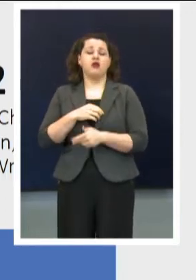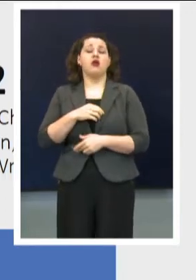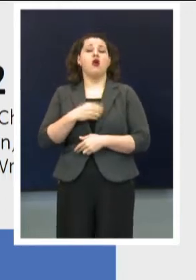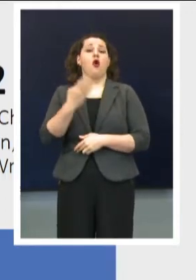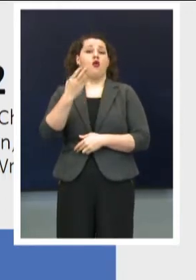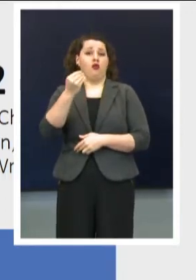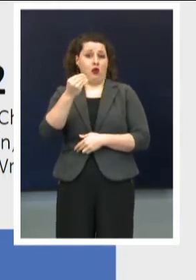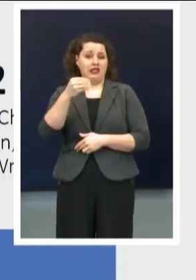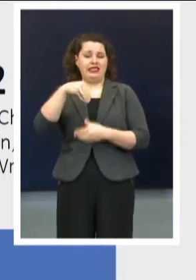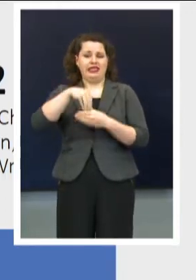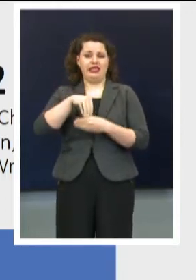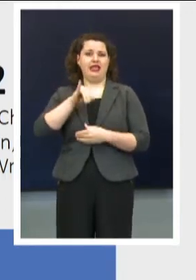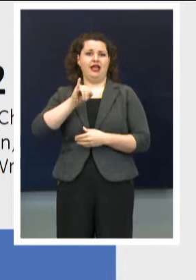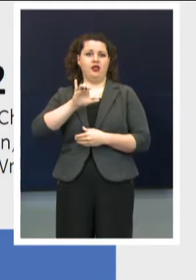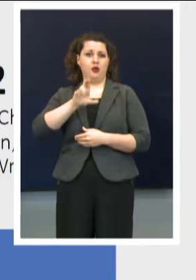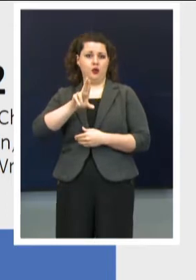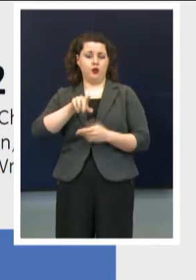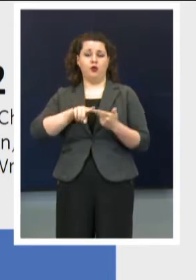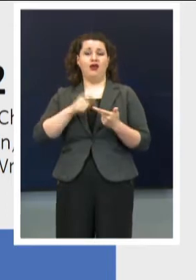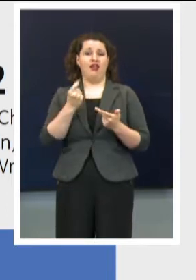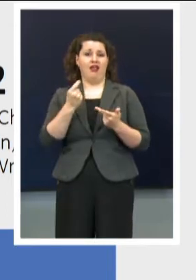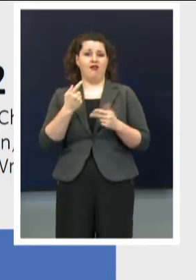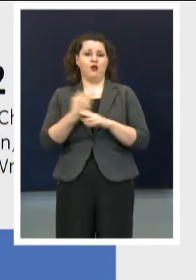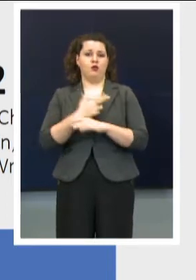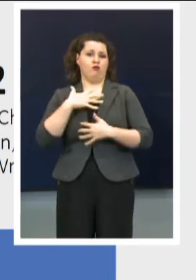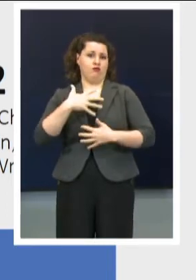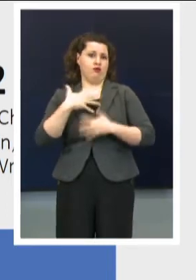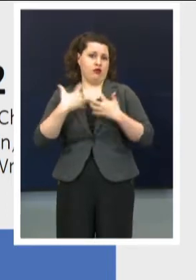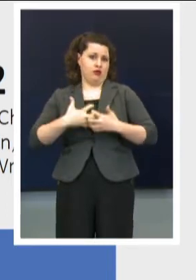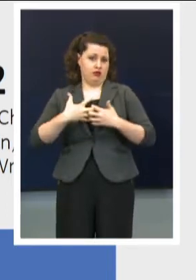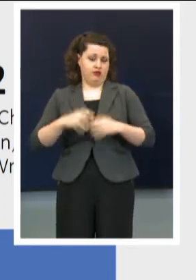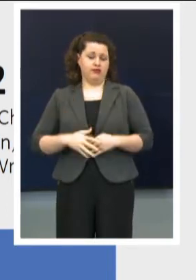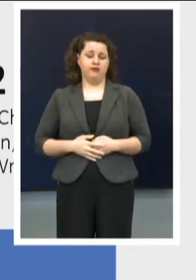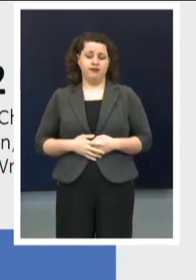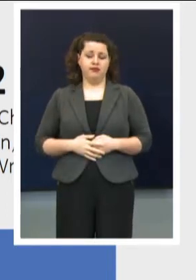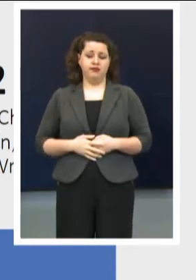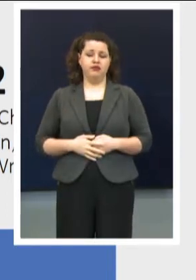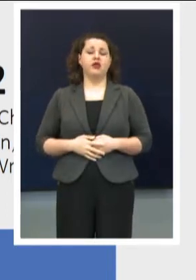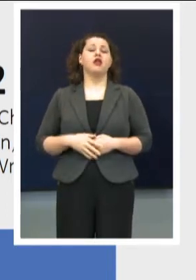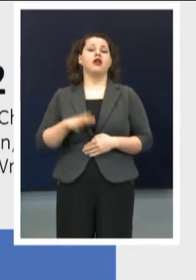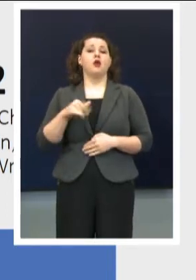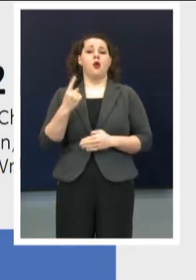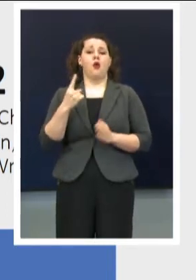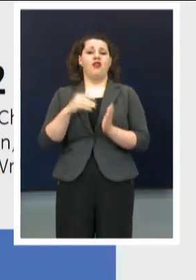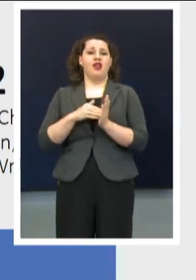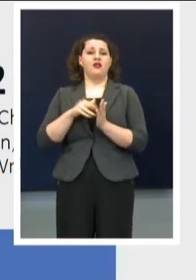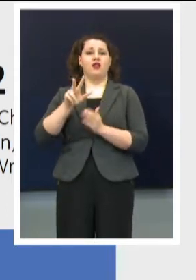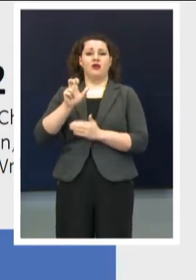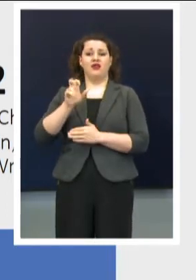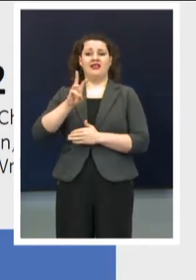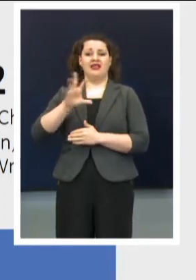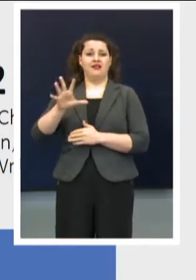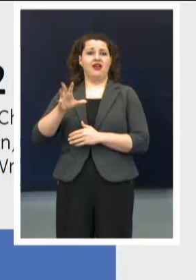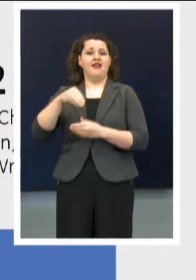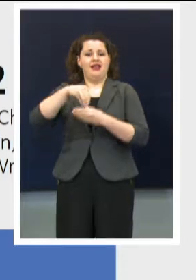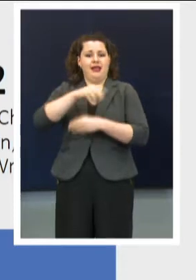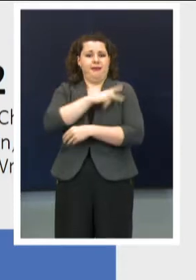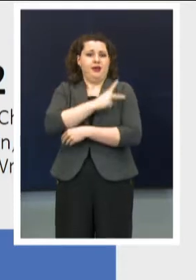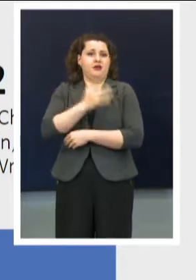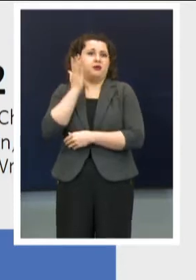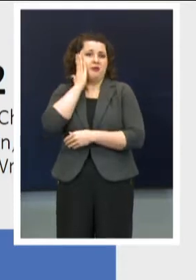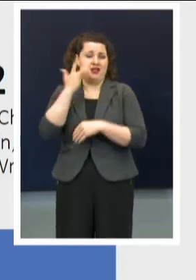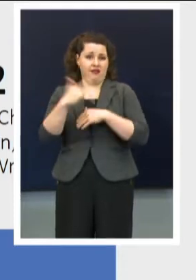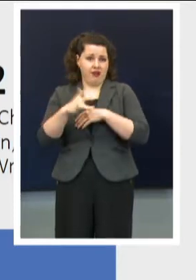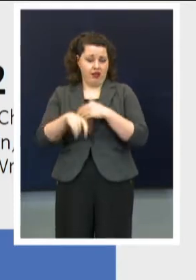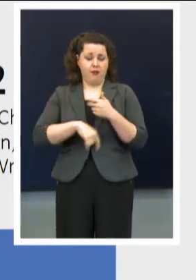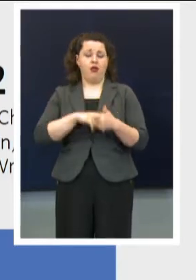14 were in ICUs and 11 were on ventilators. There were 1,365 inpatient beds